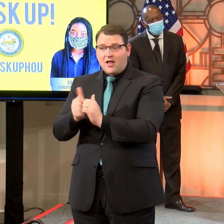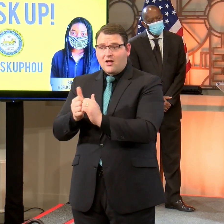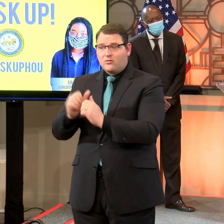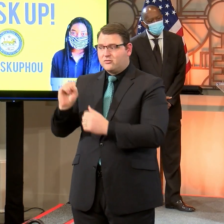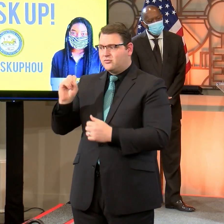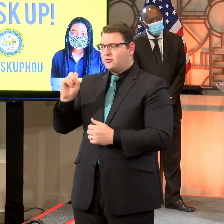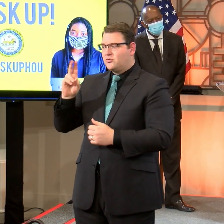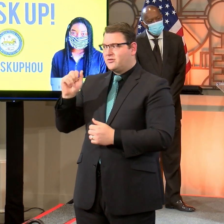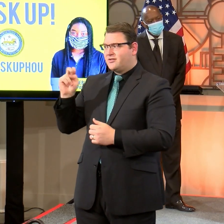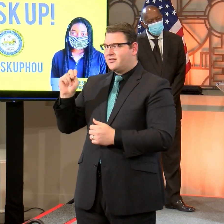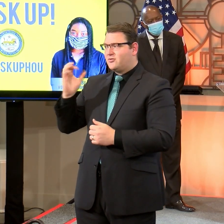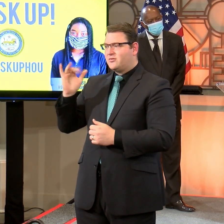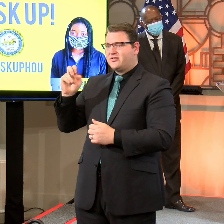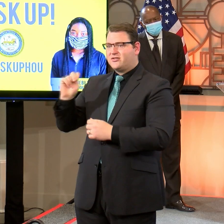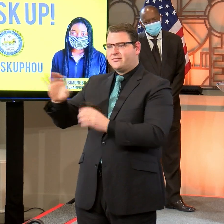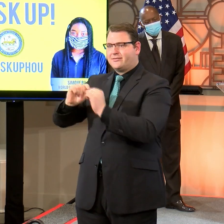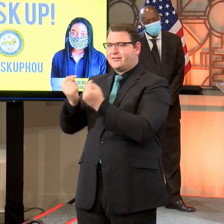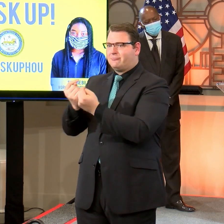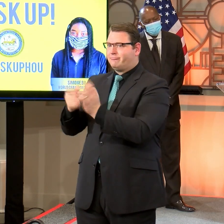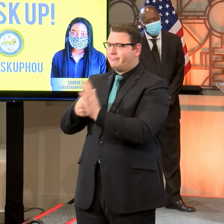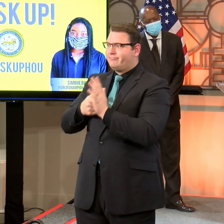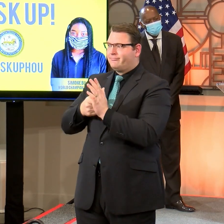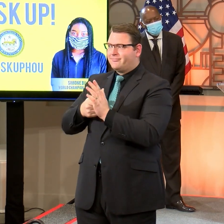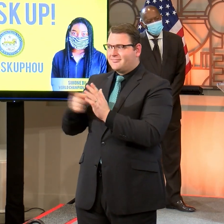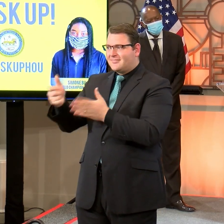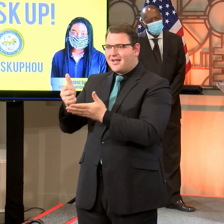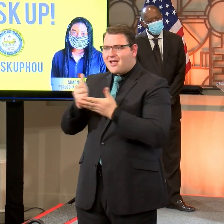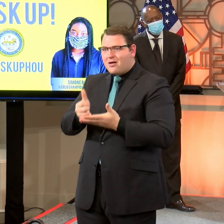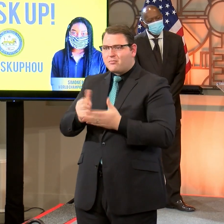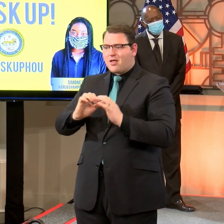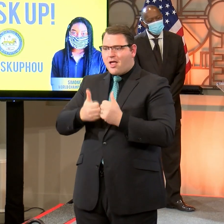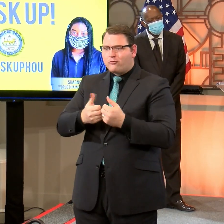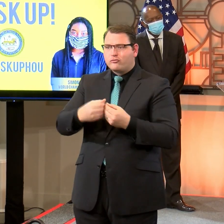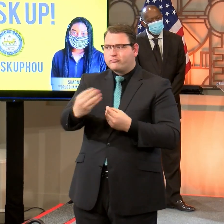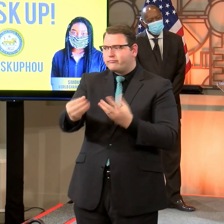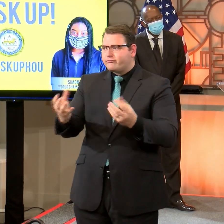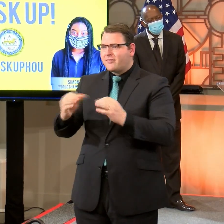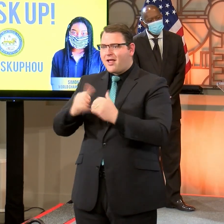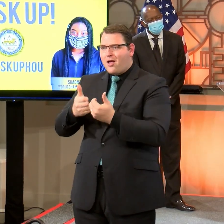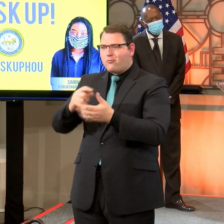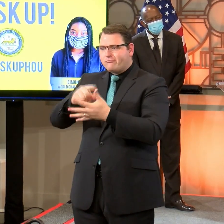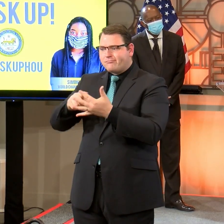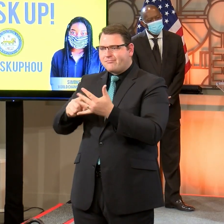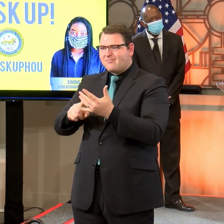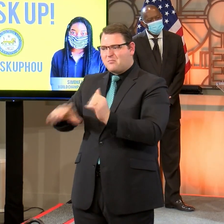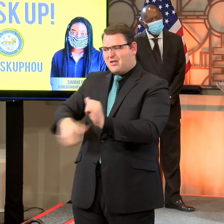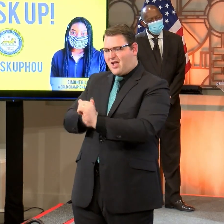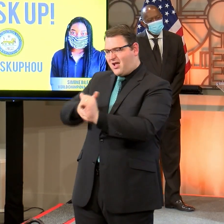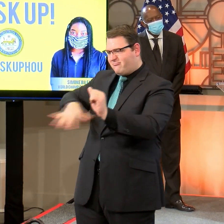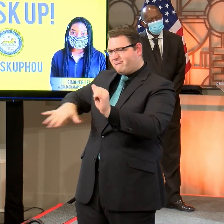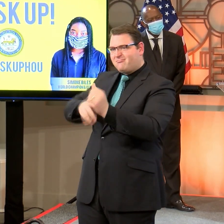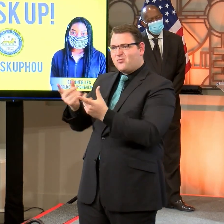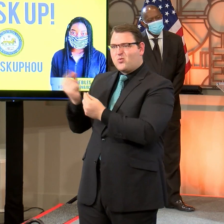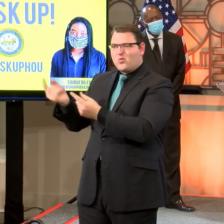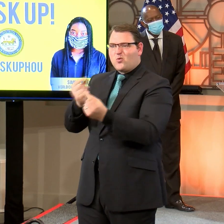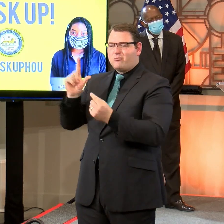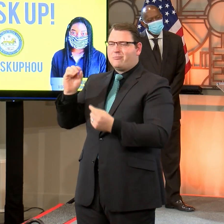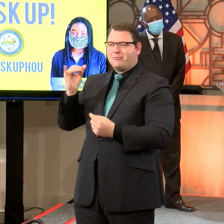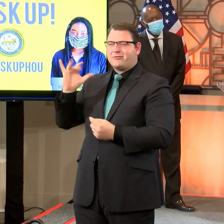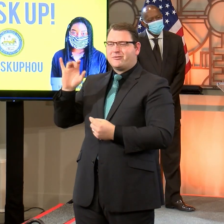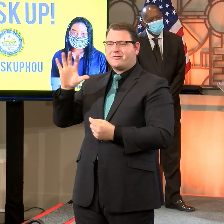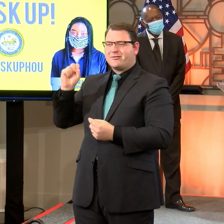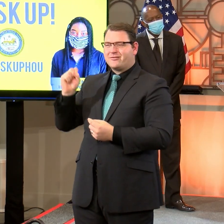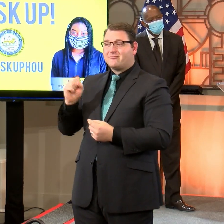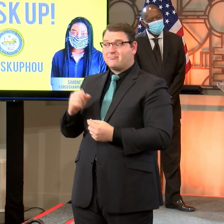Susan Christian's team and helping us with the logistics. I think everybody in the leadership said that they were going to come and